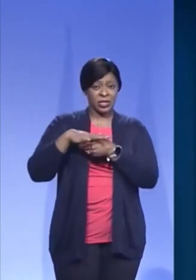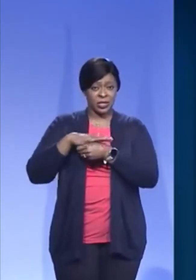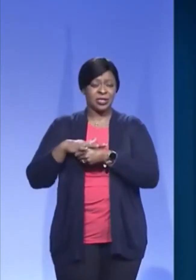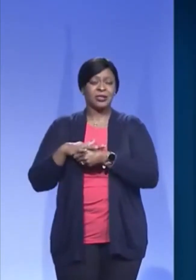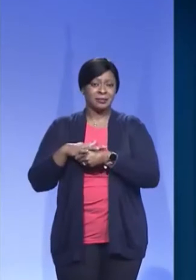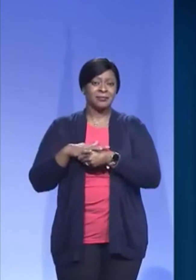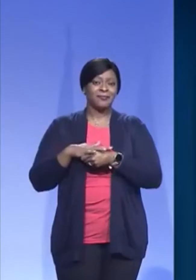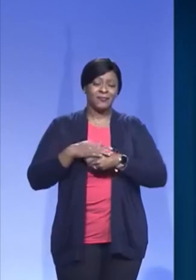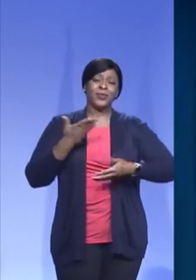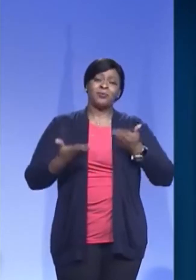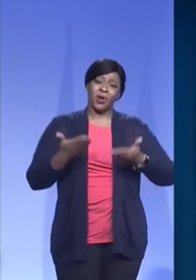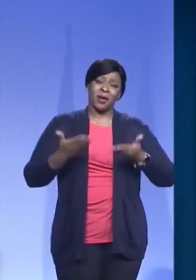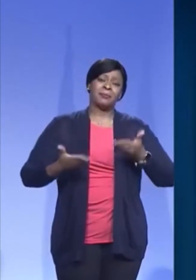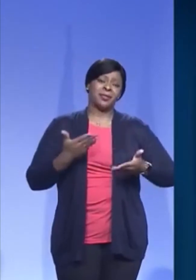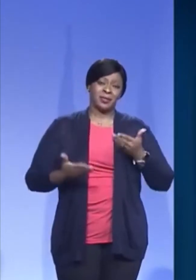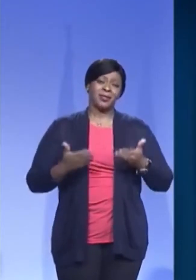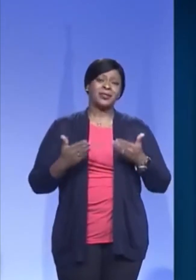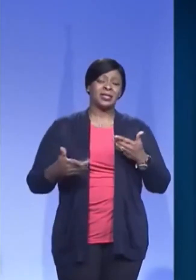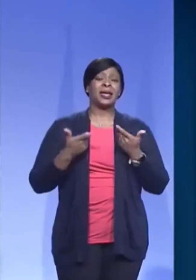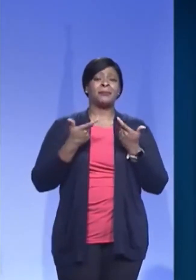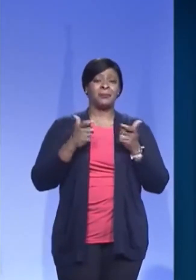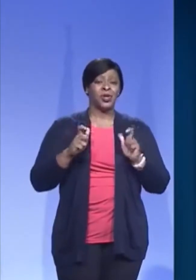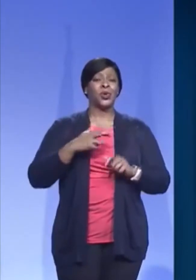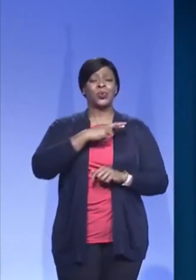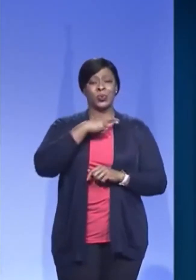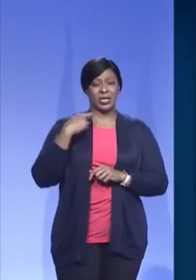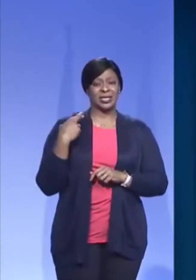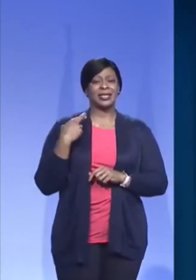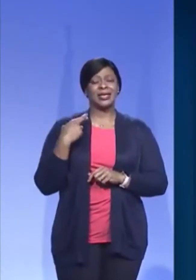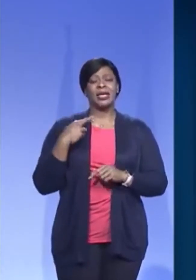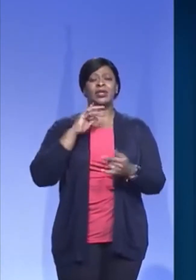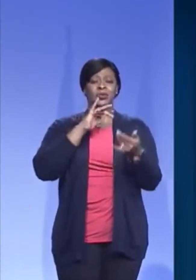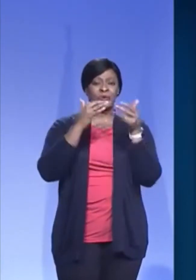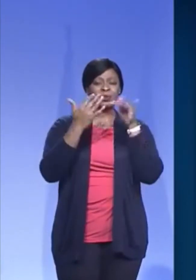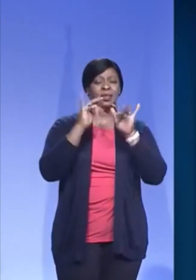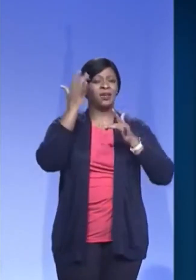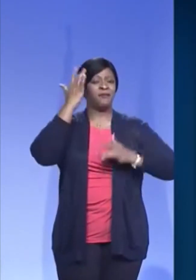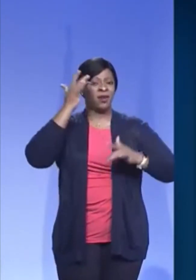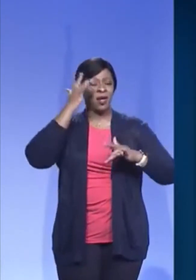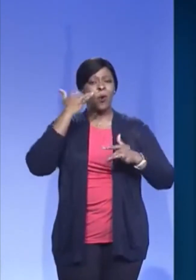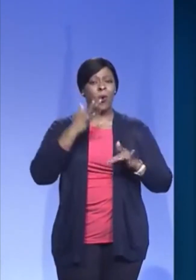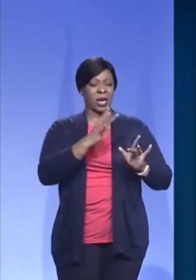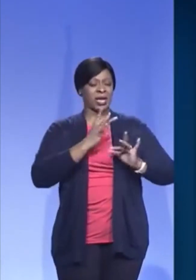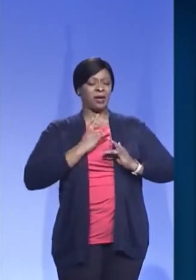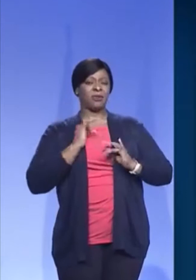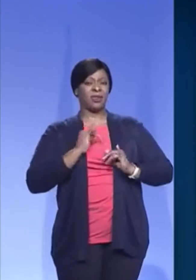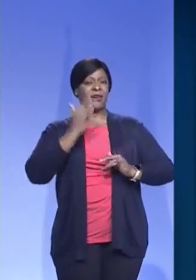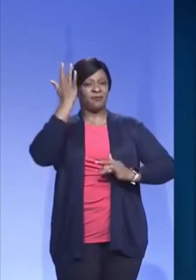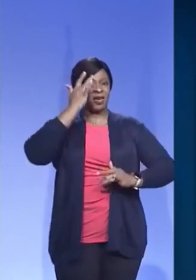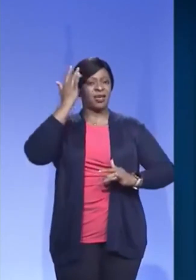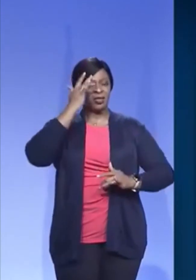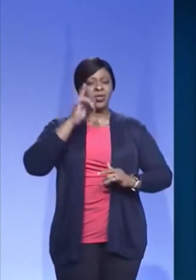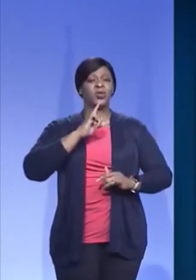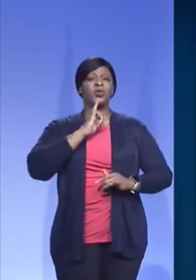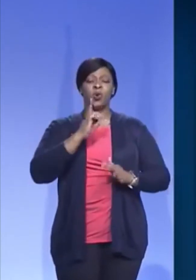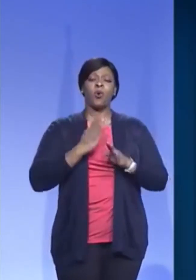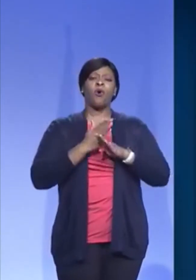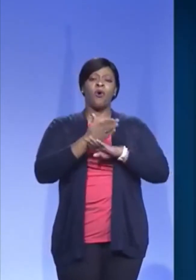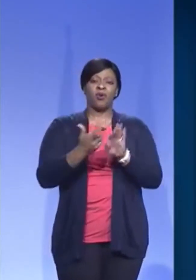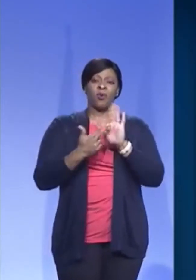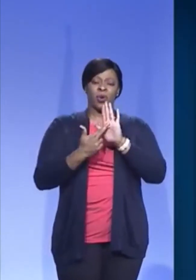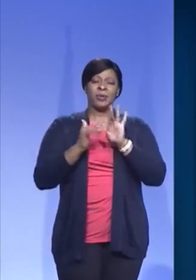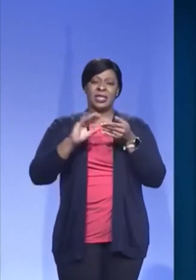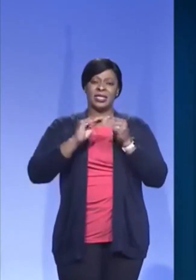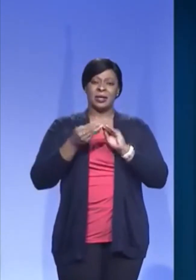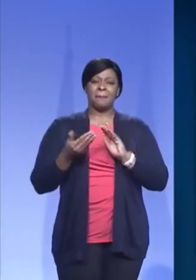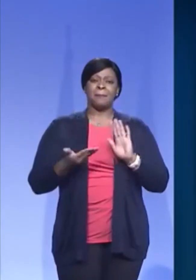are perhaps at greater risk of transmitting the virus or encountering the virus. They're certainly overrepresented in the